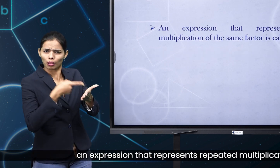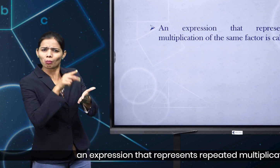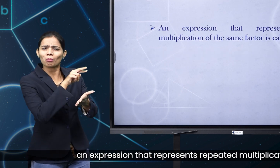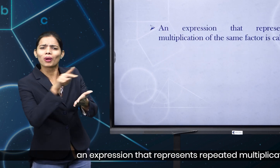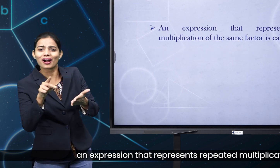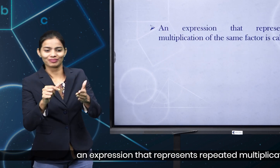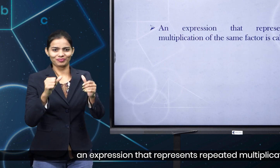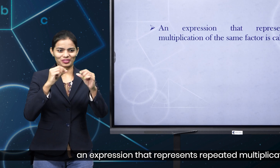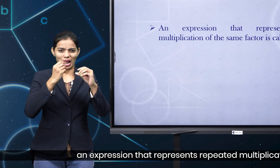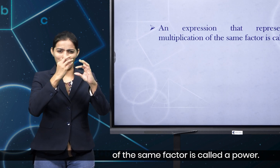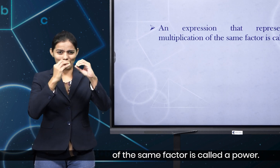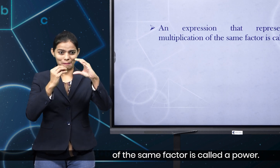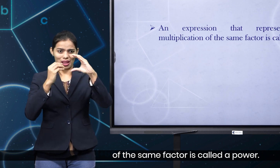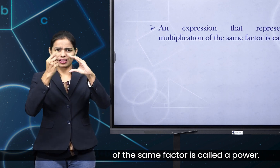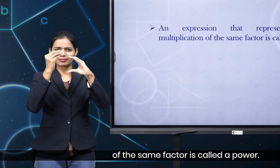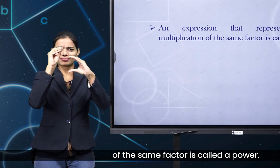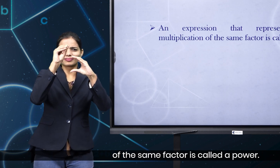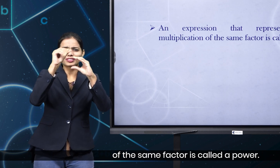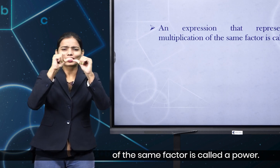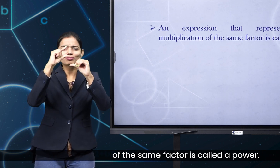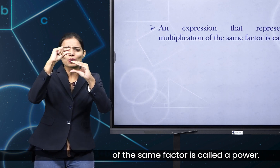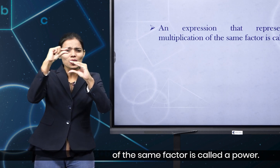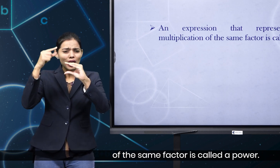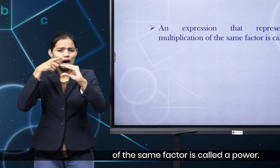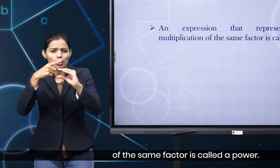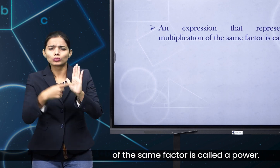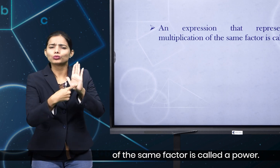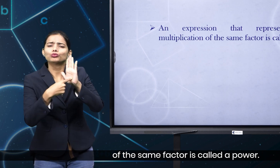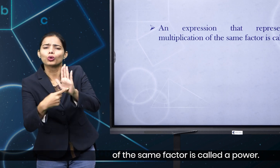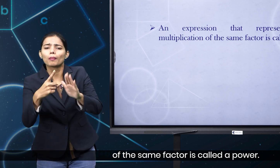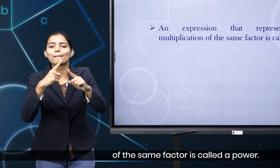repeated multiplication of the same factor is called a power.